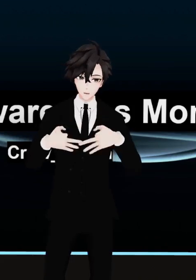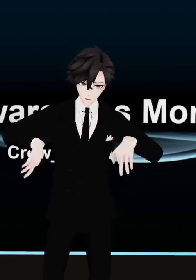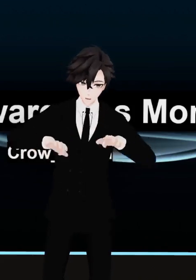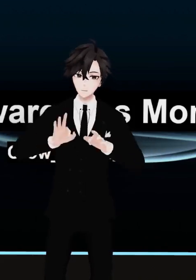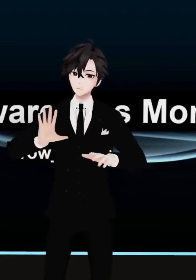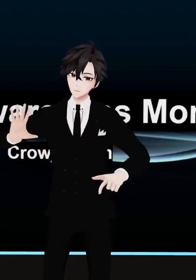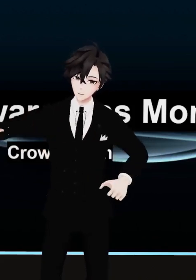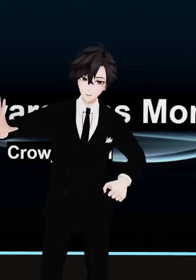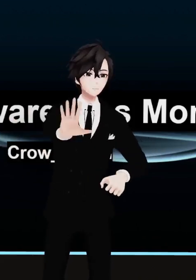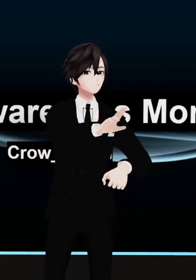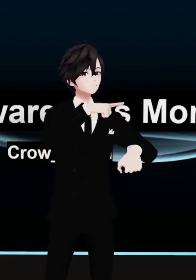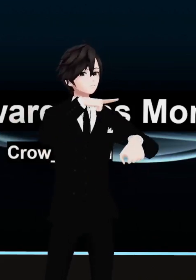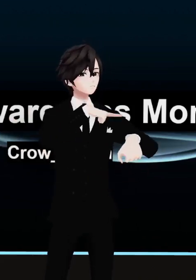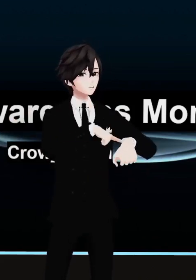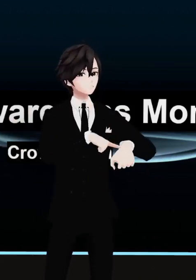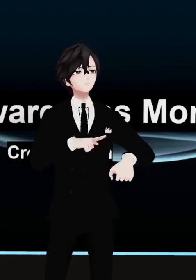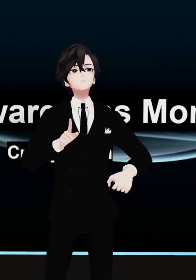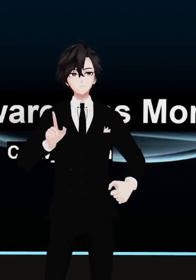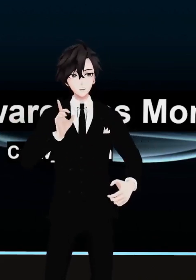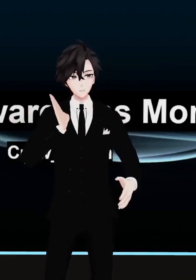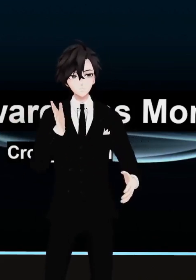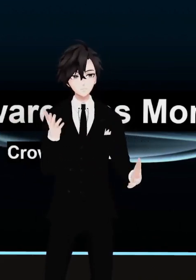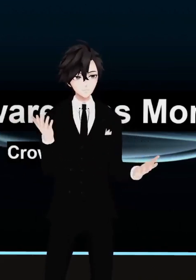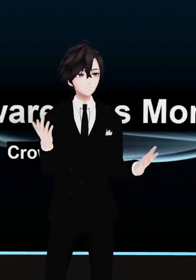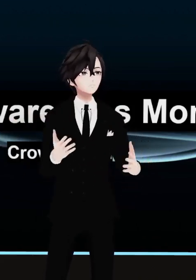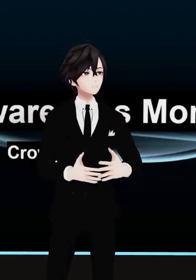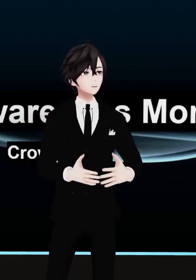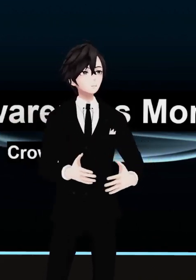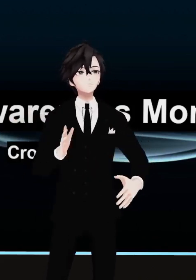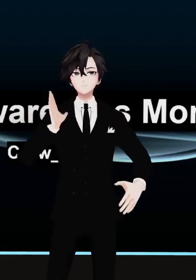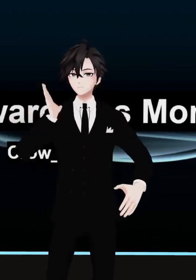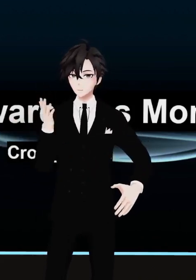So I hope this presentation will be nice and be worth your time.